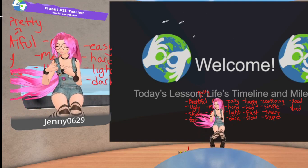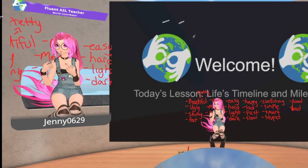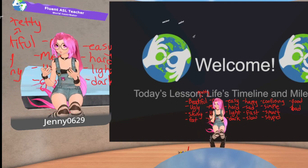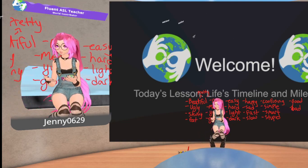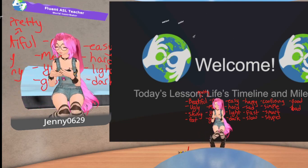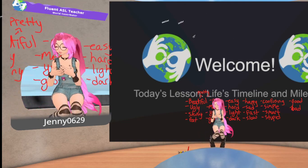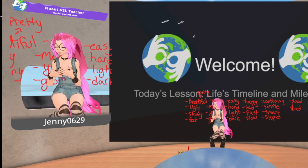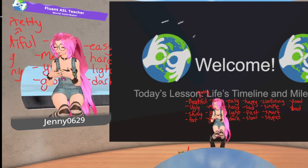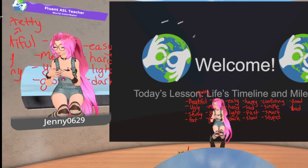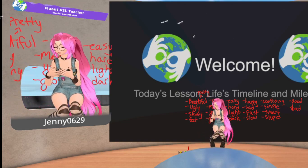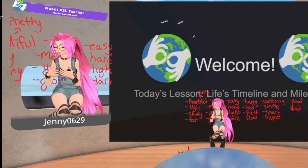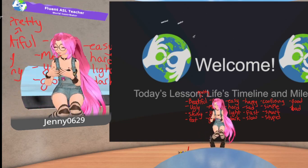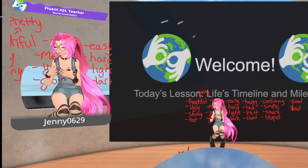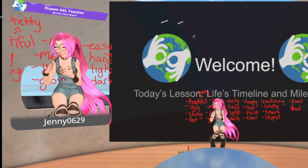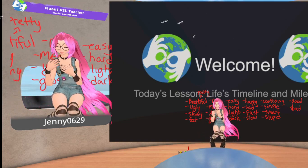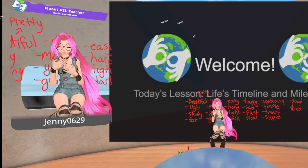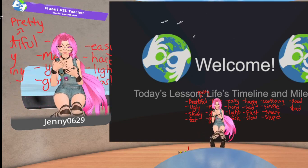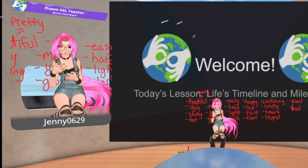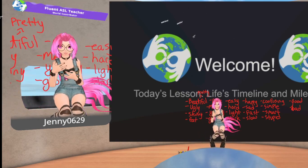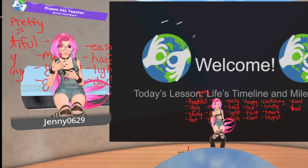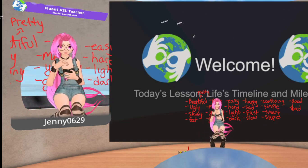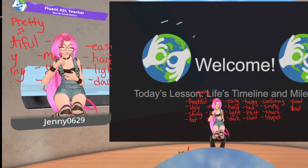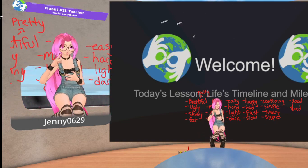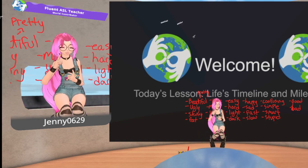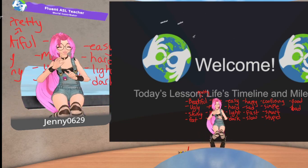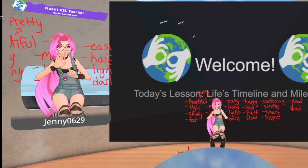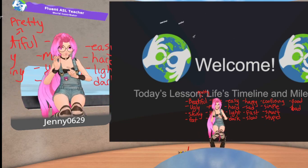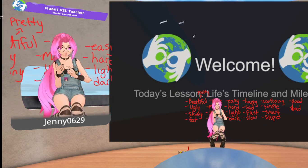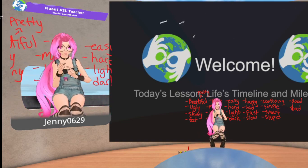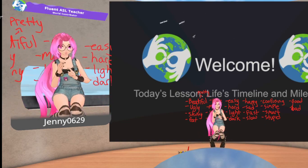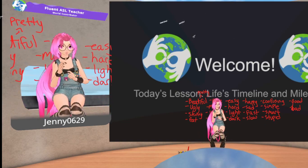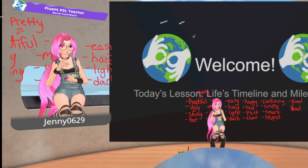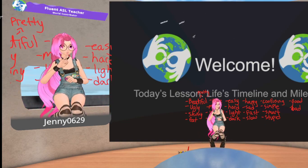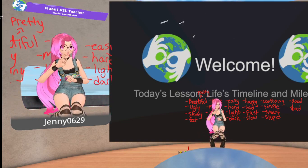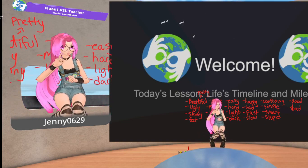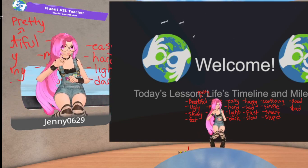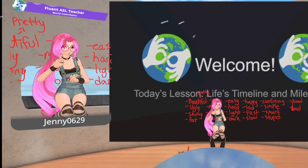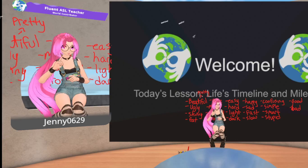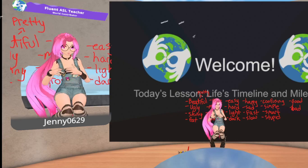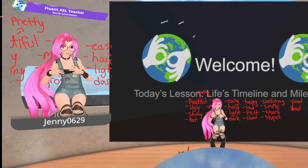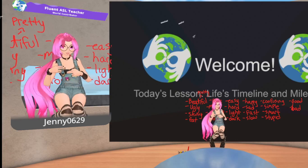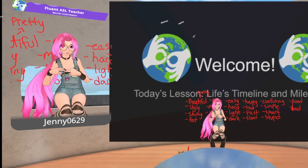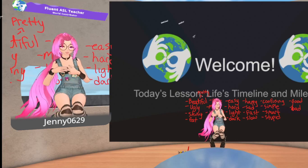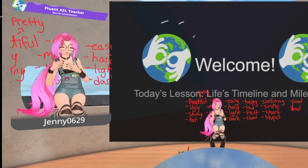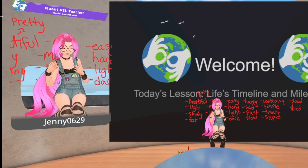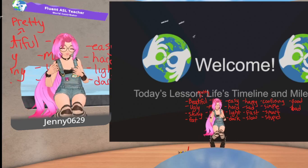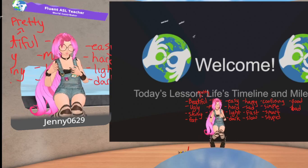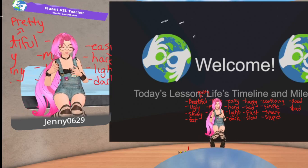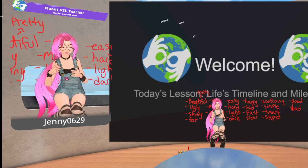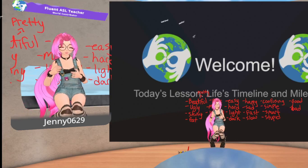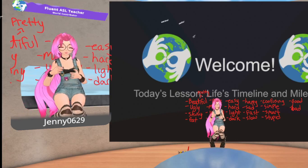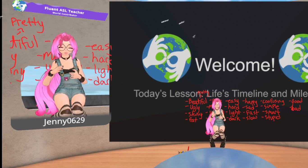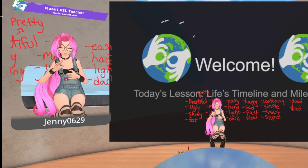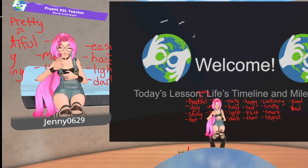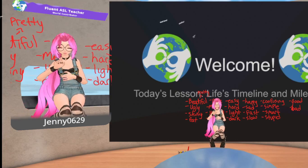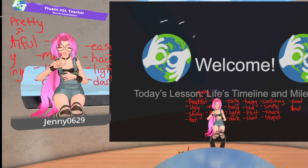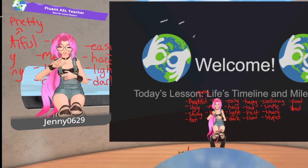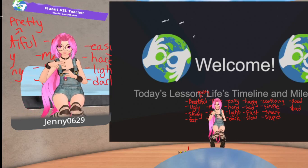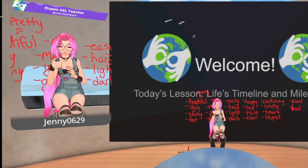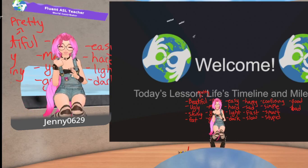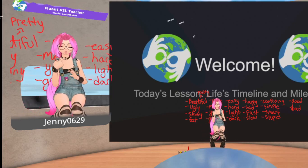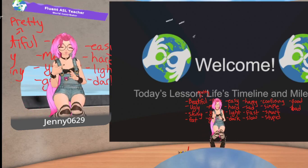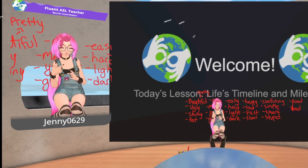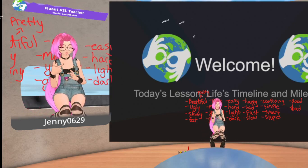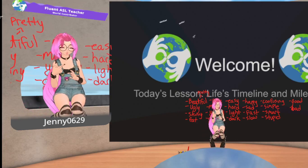And this also kind of brings up a interesting part of deaf culture, in that deaf people usually are